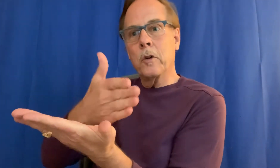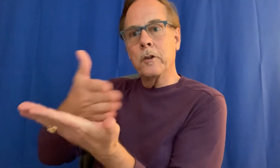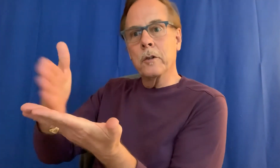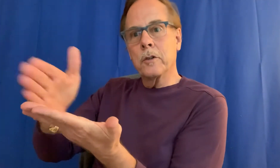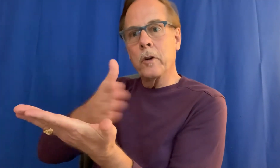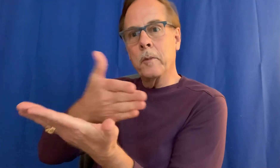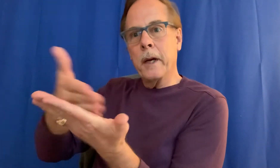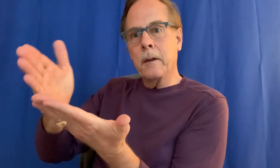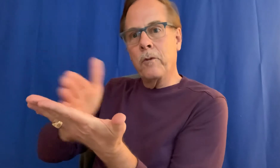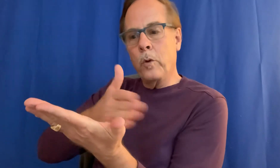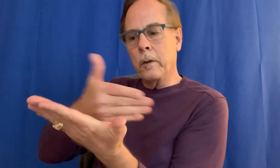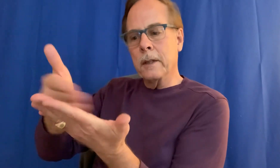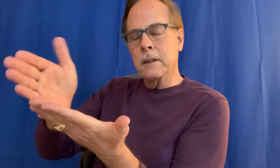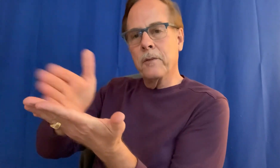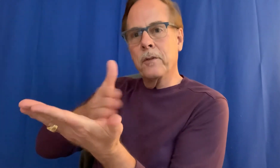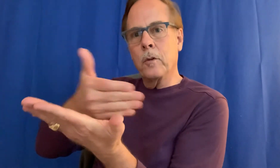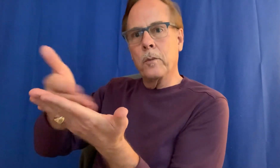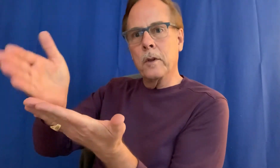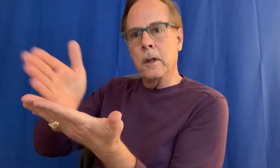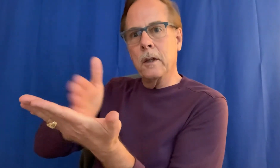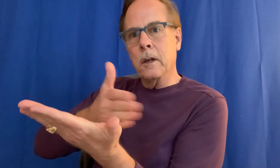you're going back and forth as if the